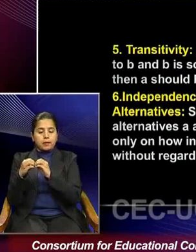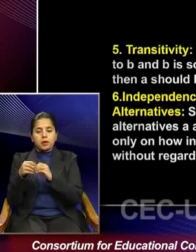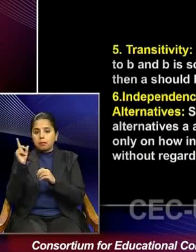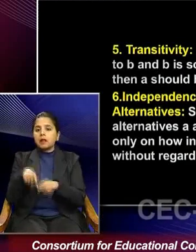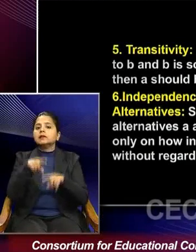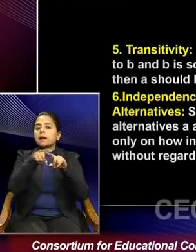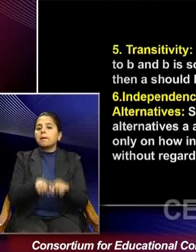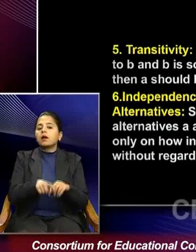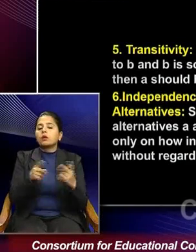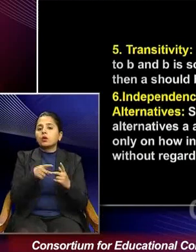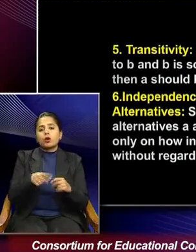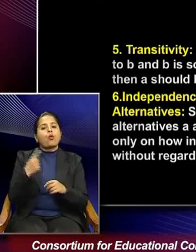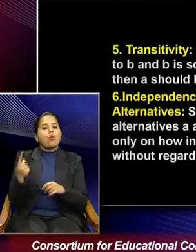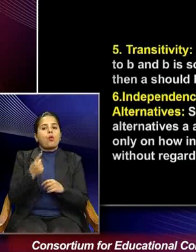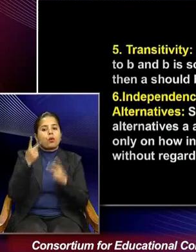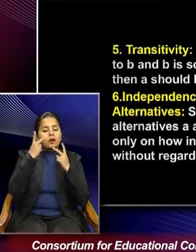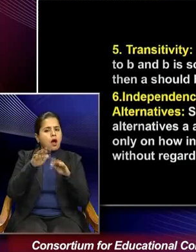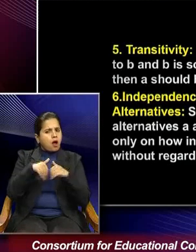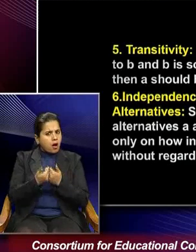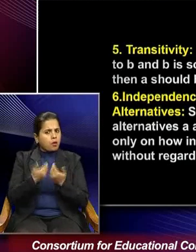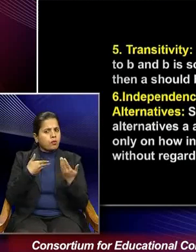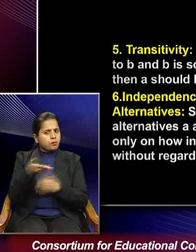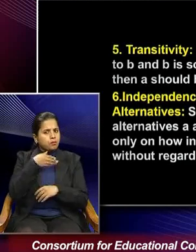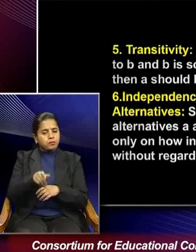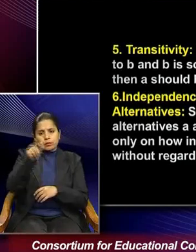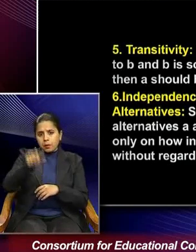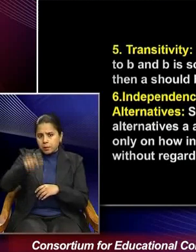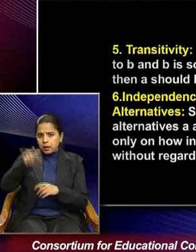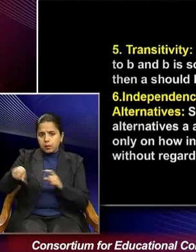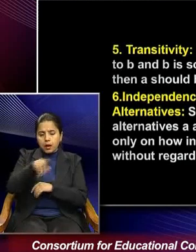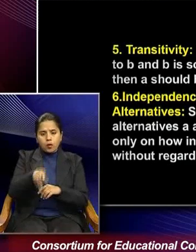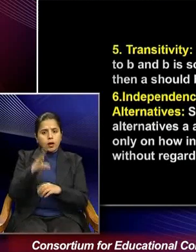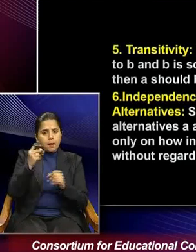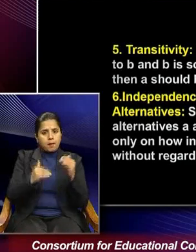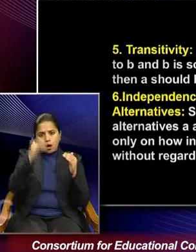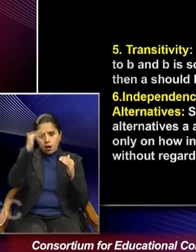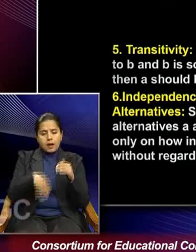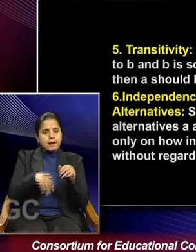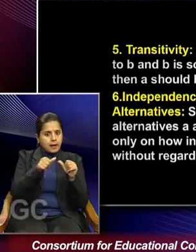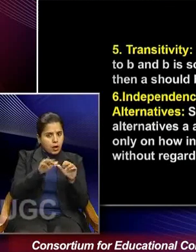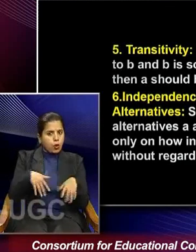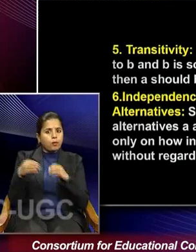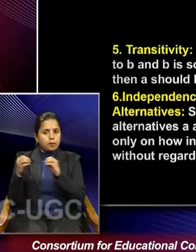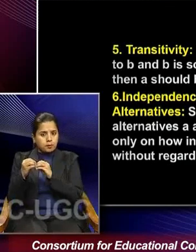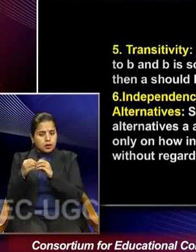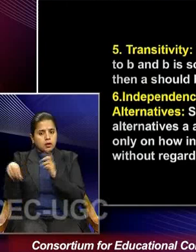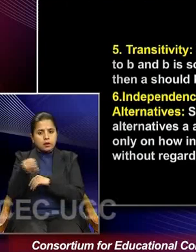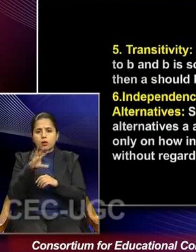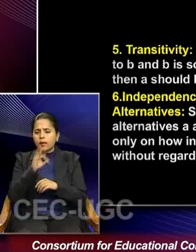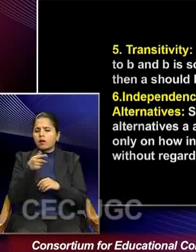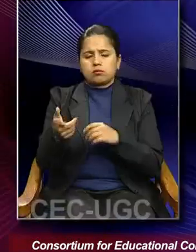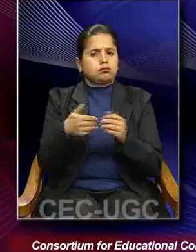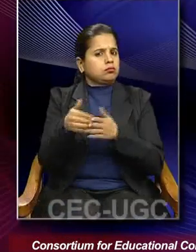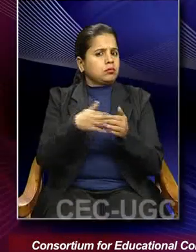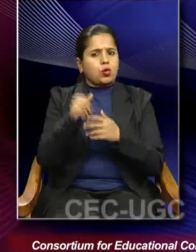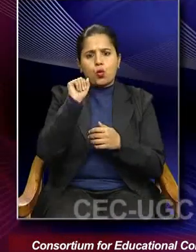depend only on how individuals rank A and B without regard to